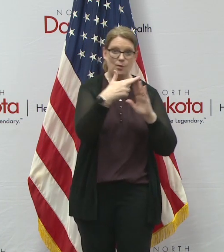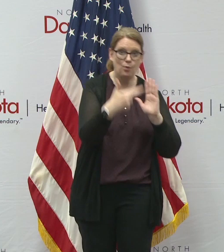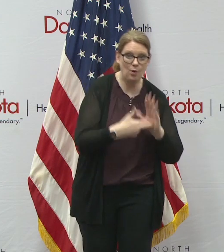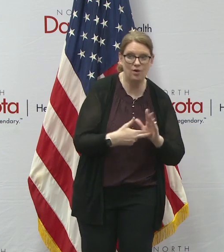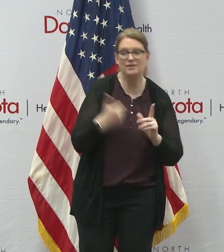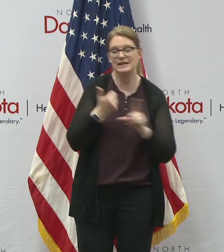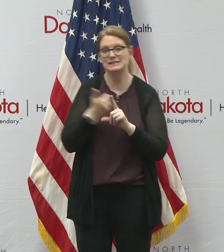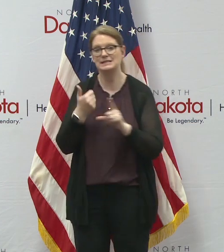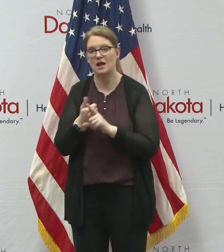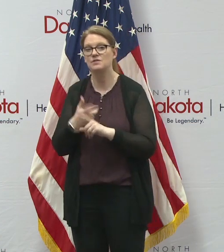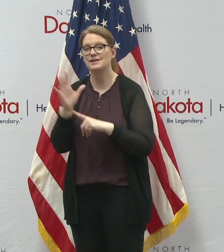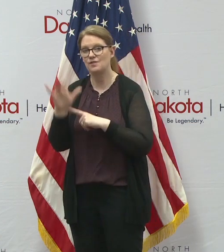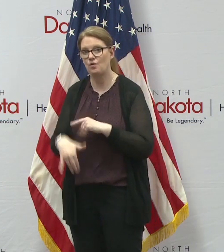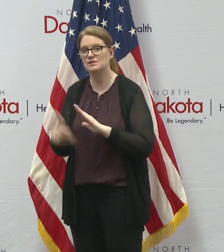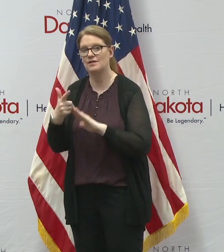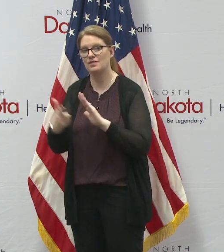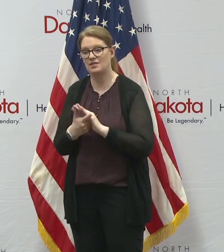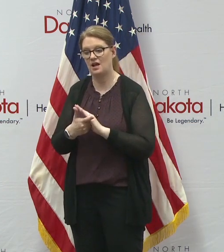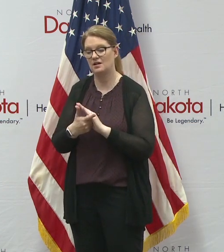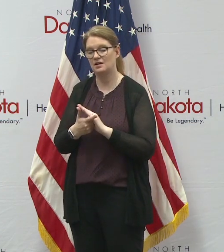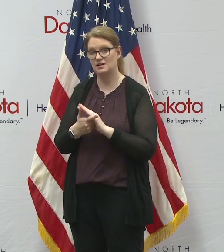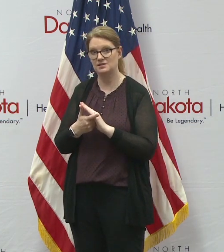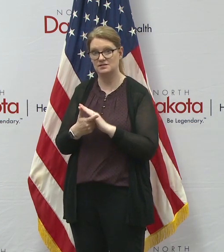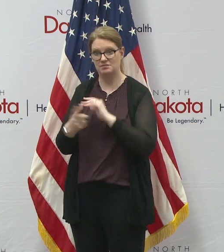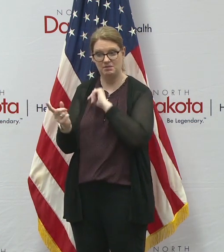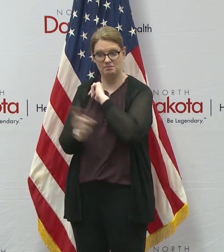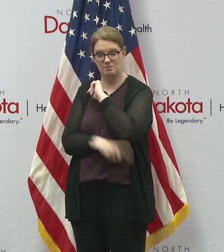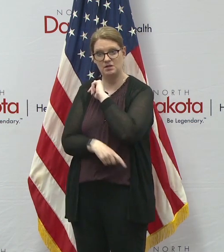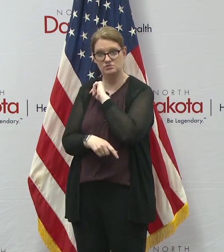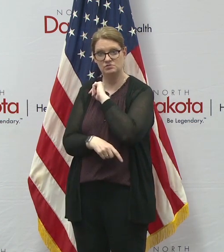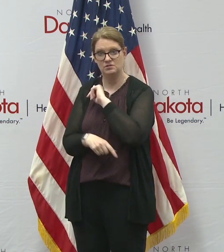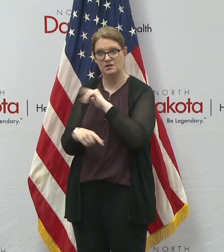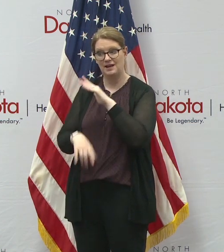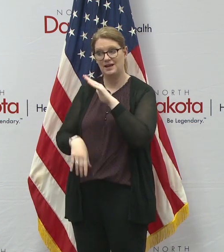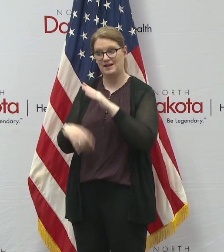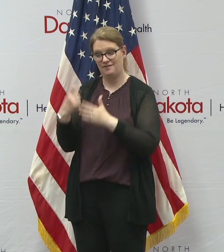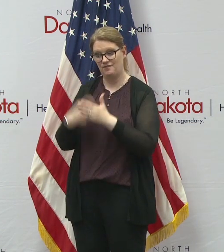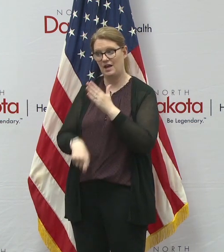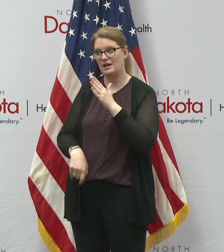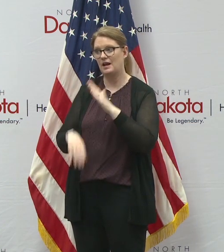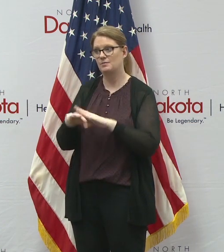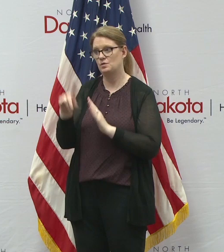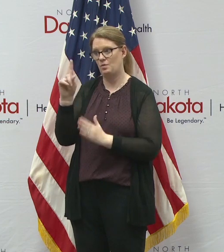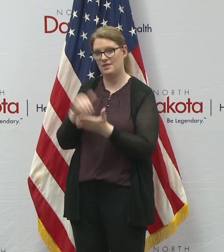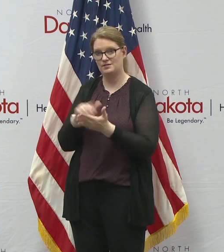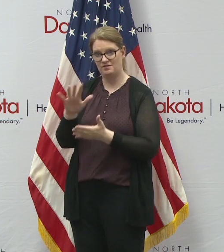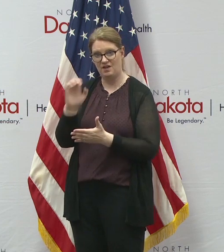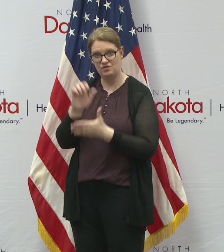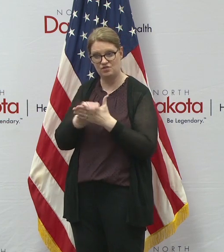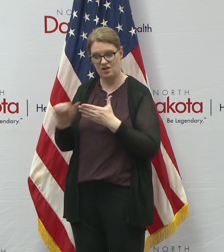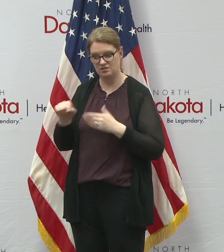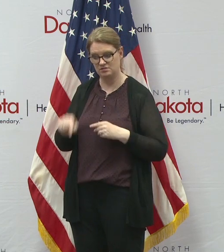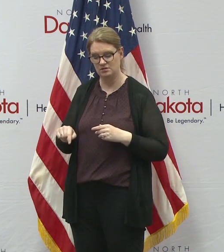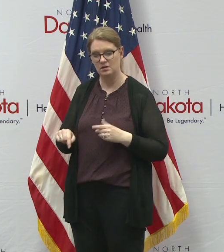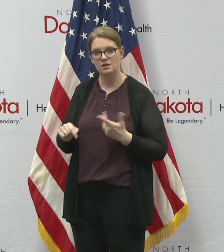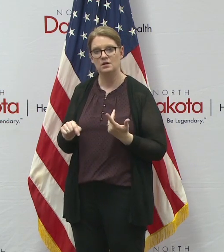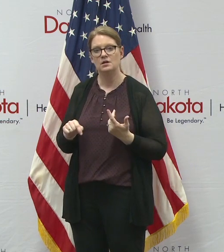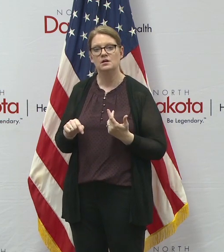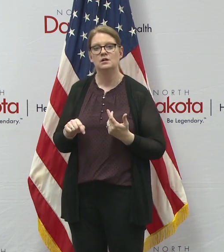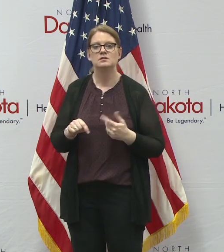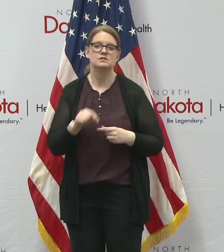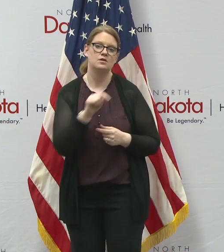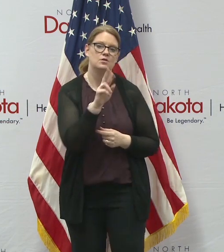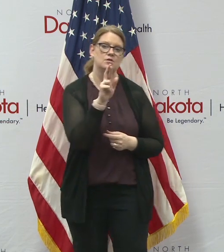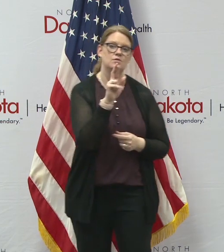punishable as a misdemeanor with a fine up to $1,500. So this is a thing where I want to just reinforce what we did yesterday, the rifle